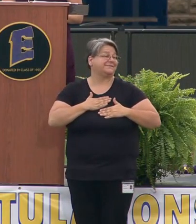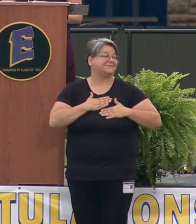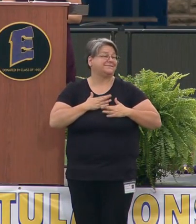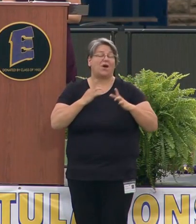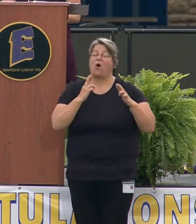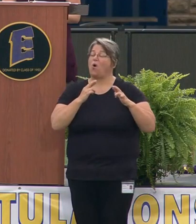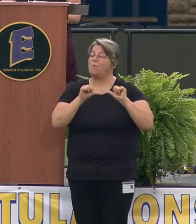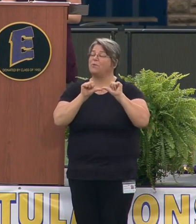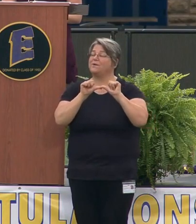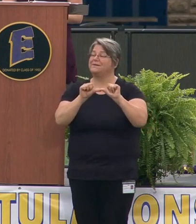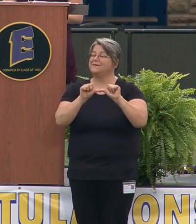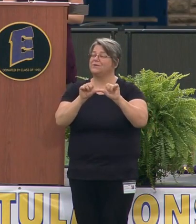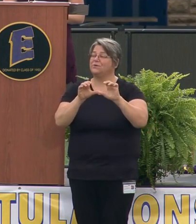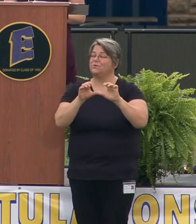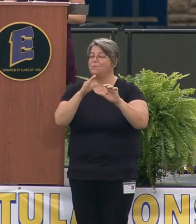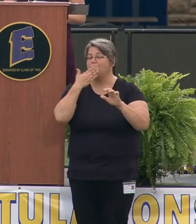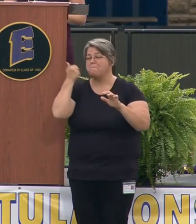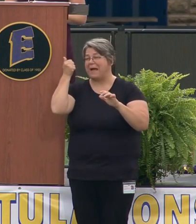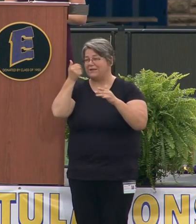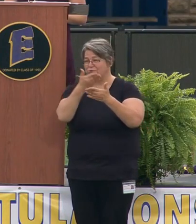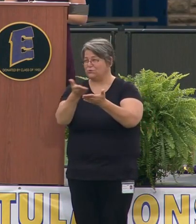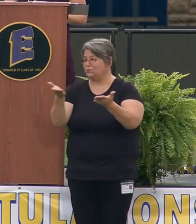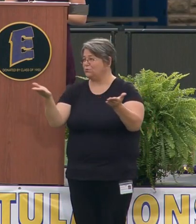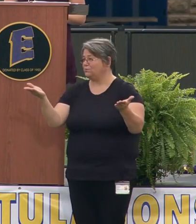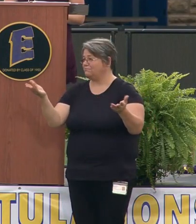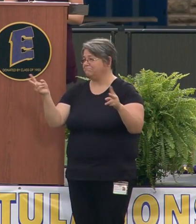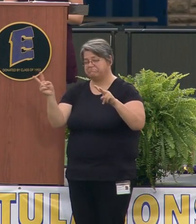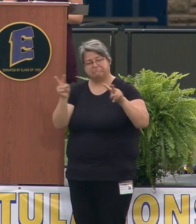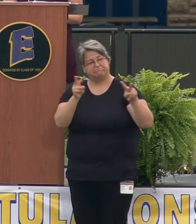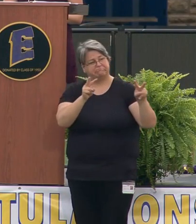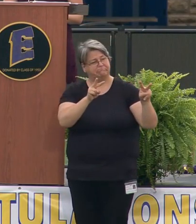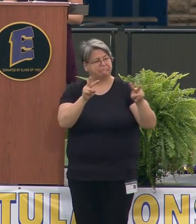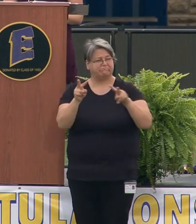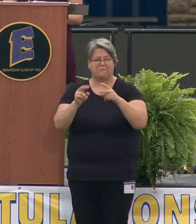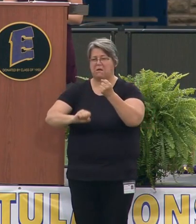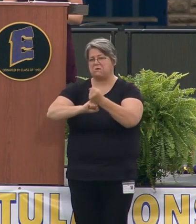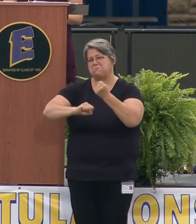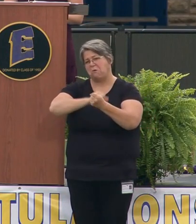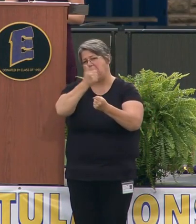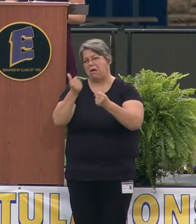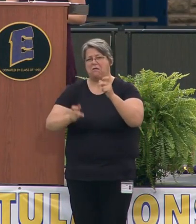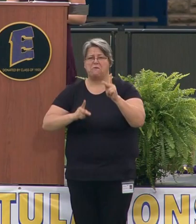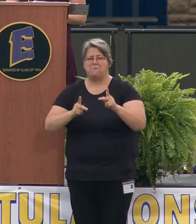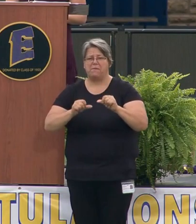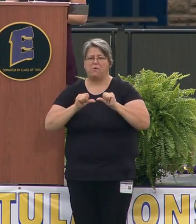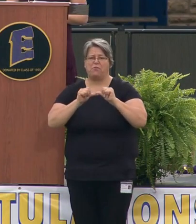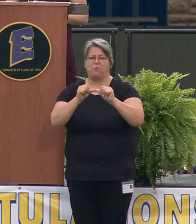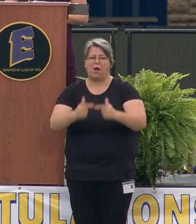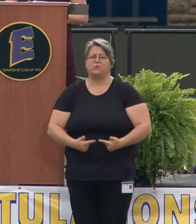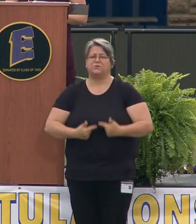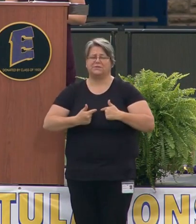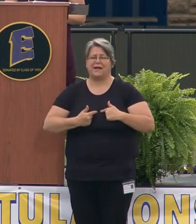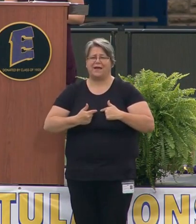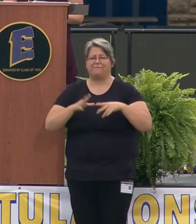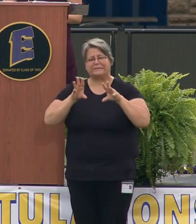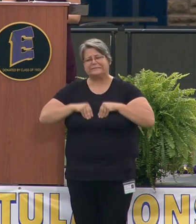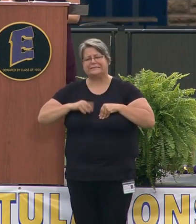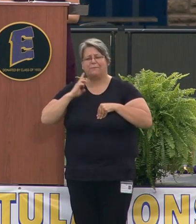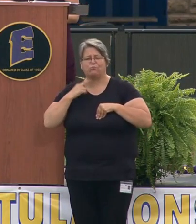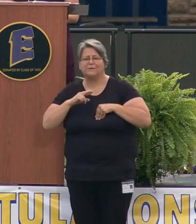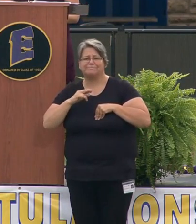continue to be the best you, that you look around and help others along the way, that you take risks and make